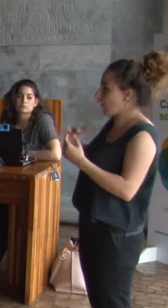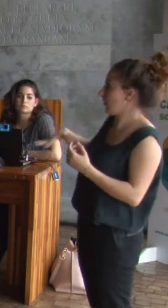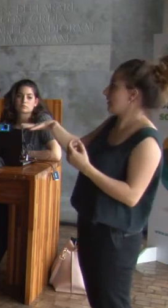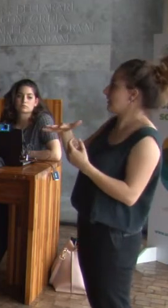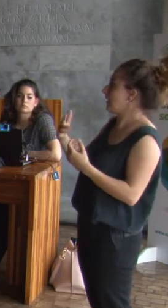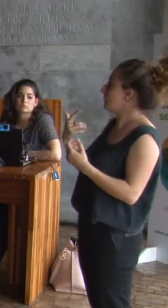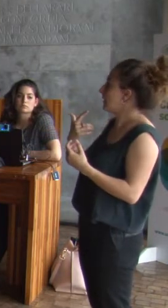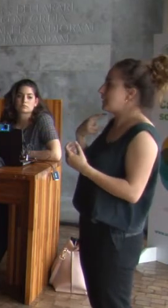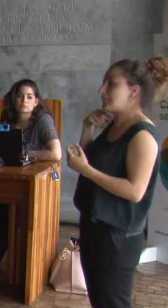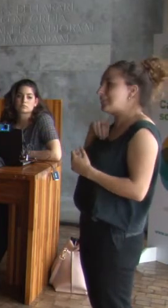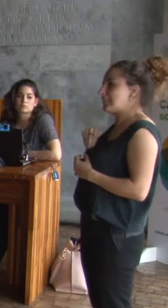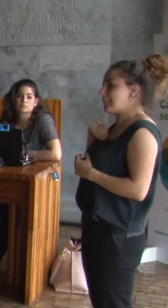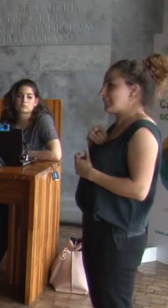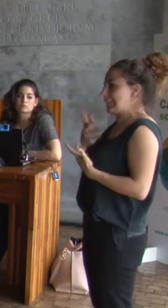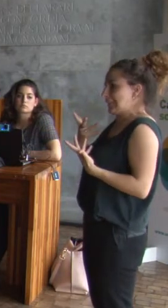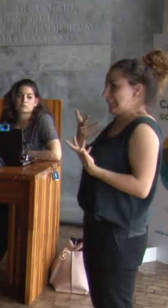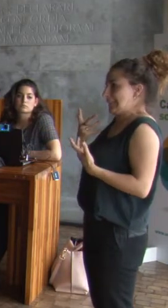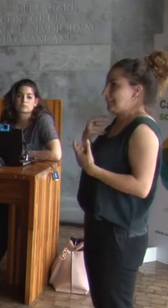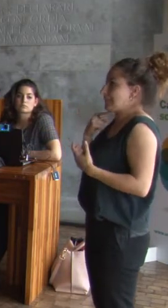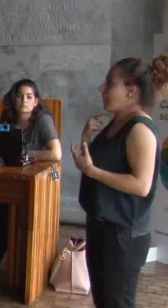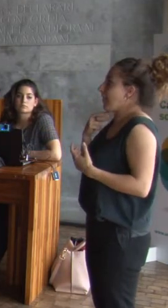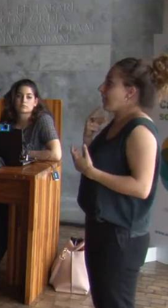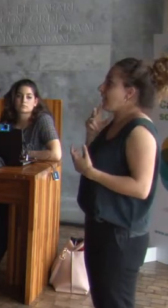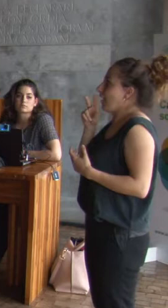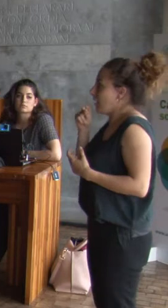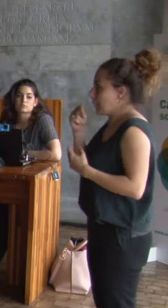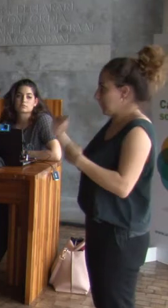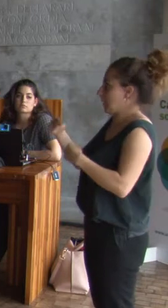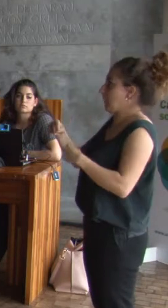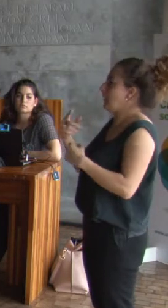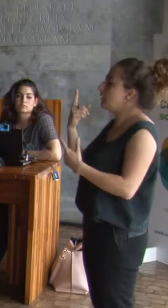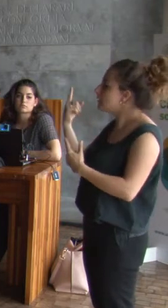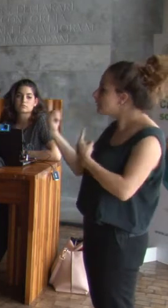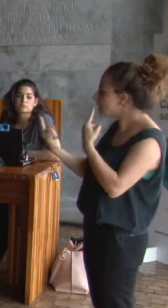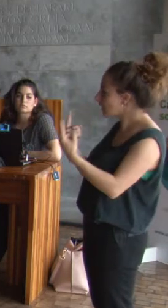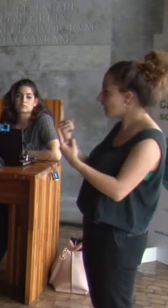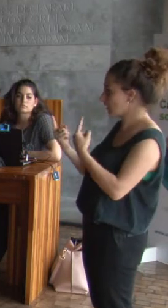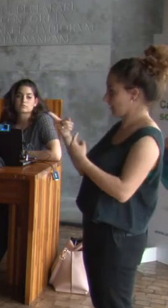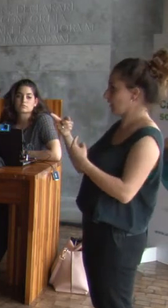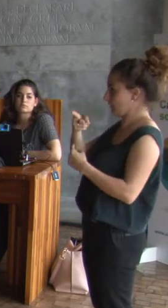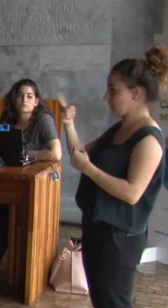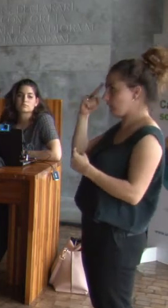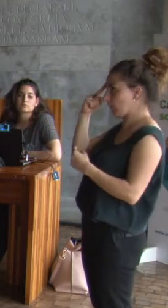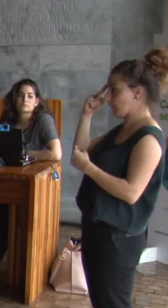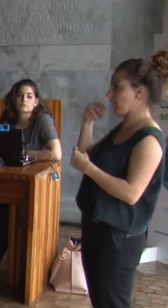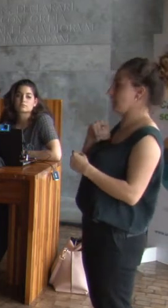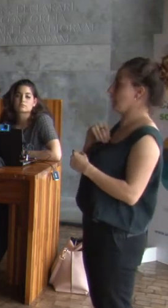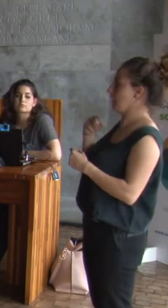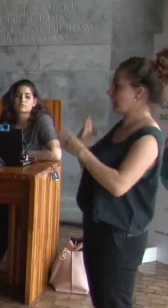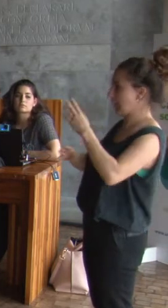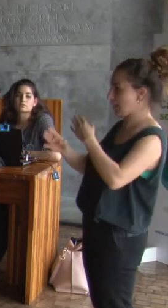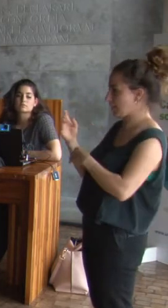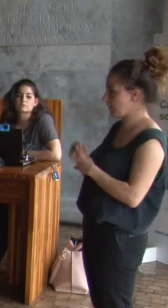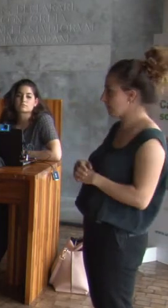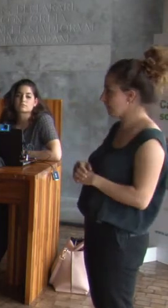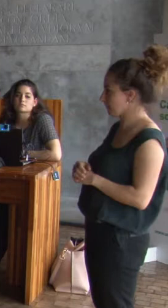we didn't feel like our voice was being heard. Those are examples of situations that make you disabled. So